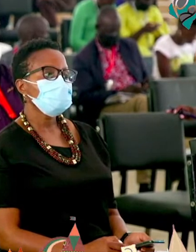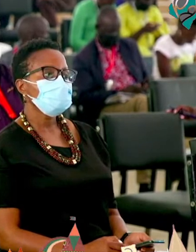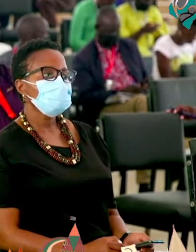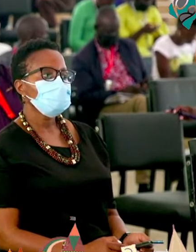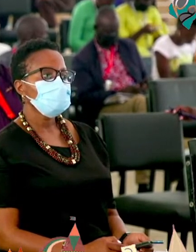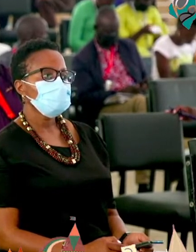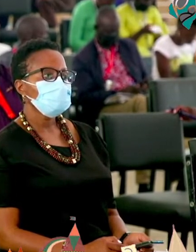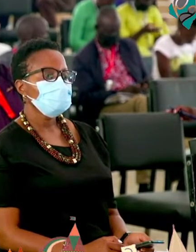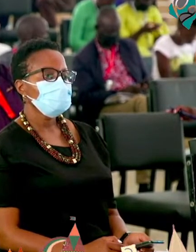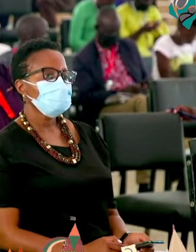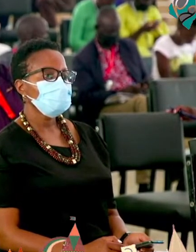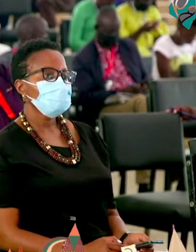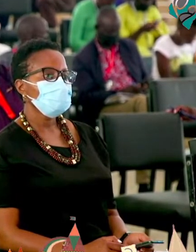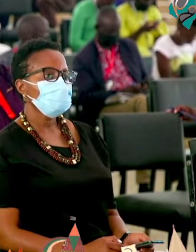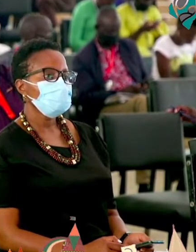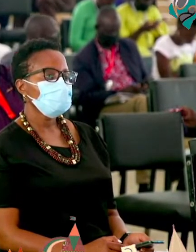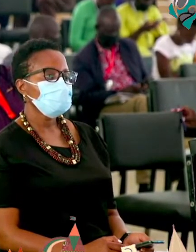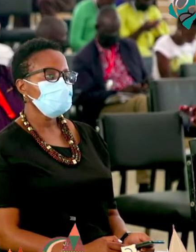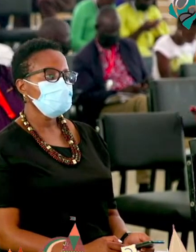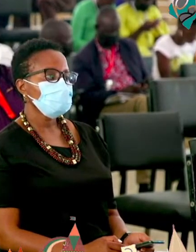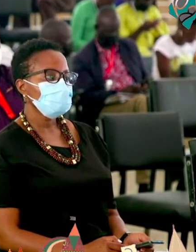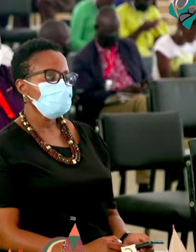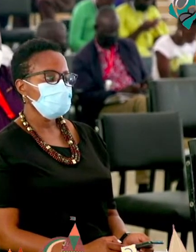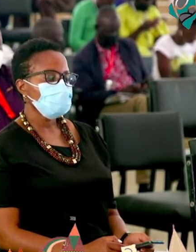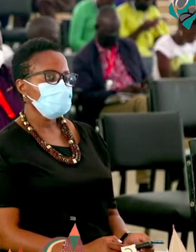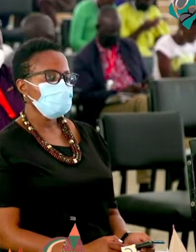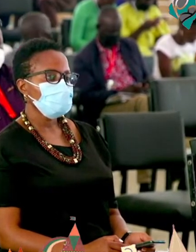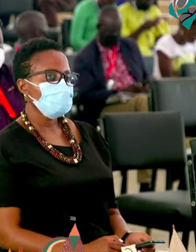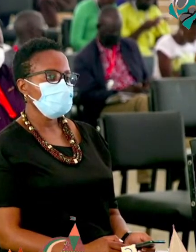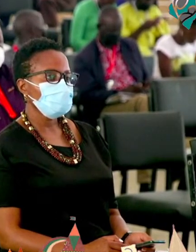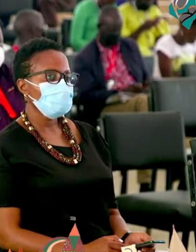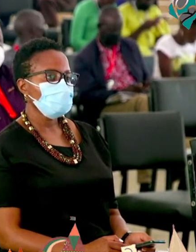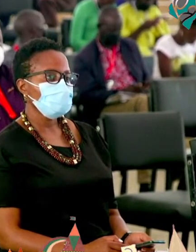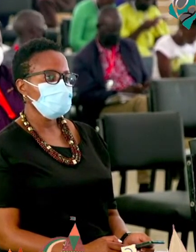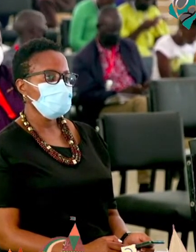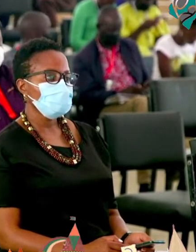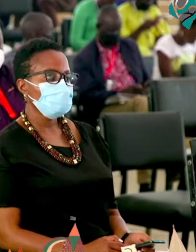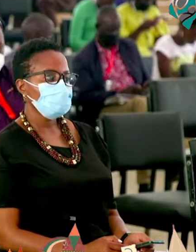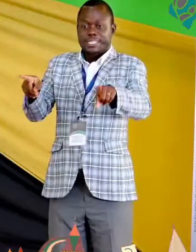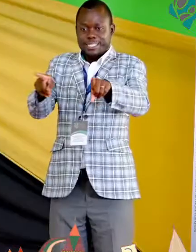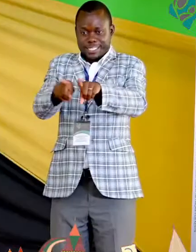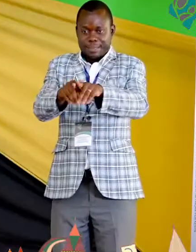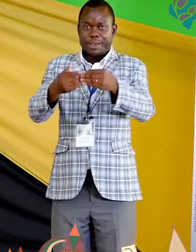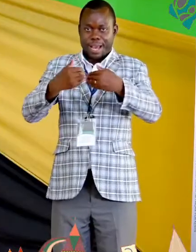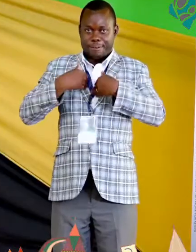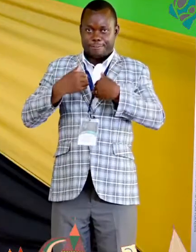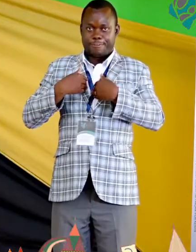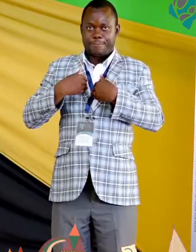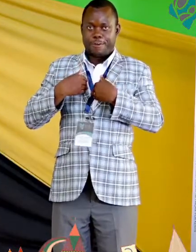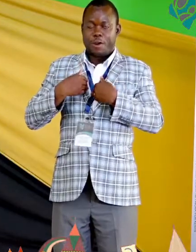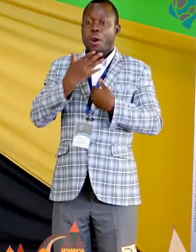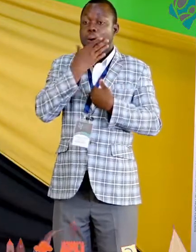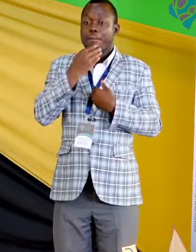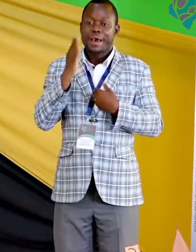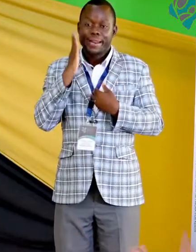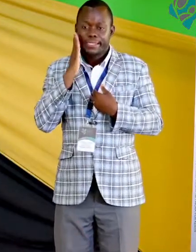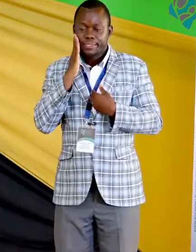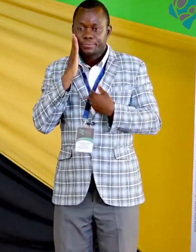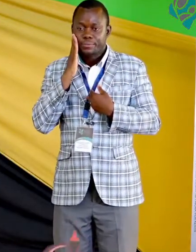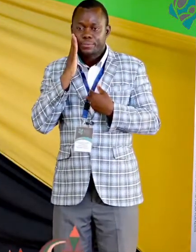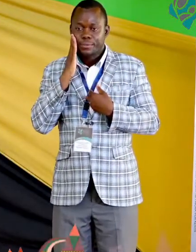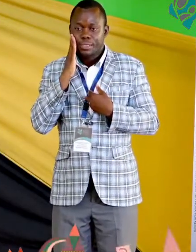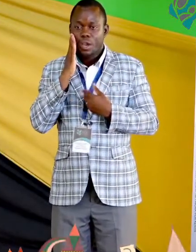working together with the Director in charge of Person Living Disability, Homa Bay County. We also have positive parenting. This was a dream that was started with